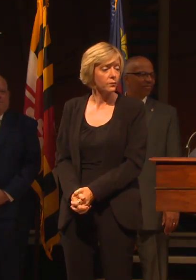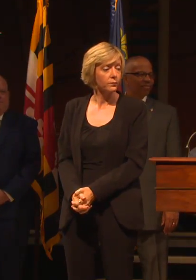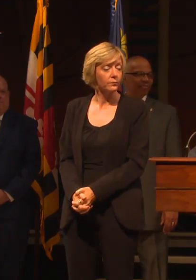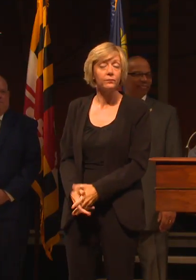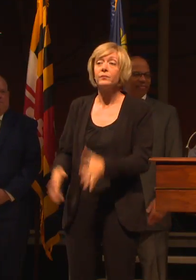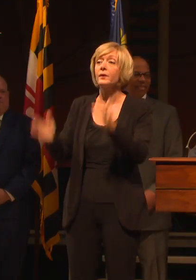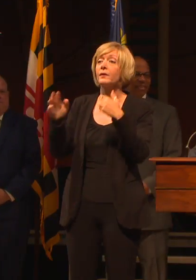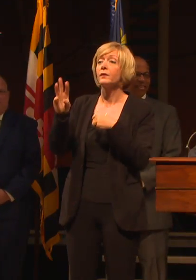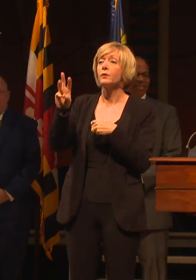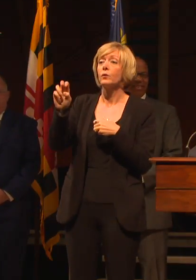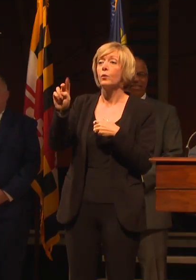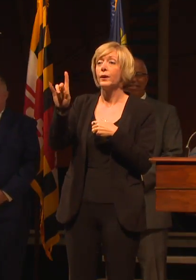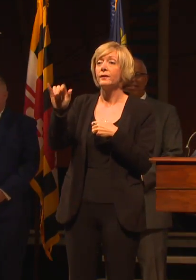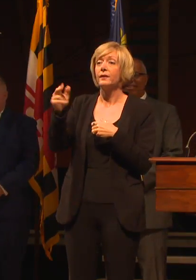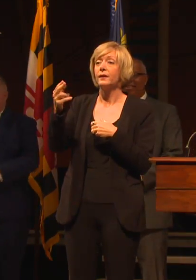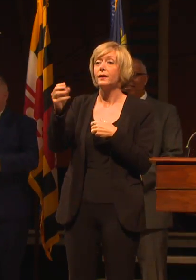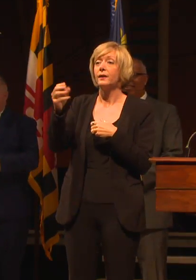Wendy Howard.